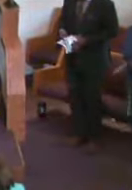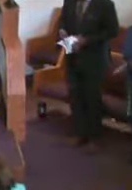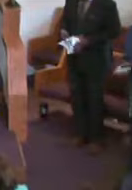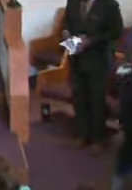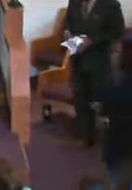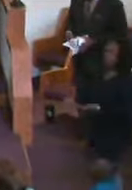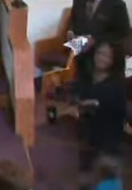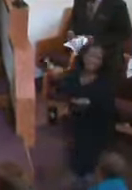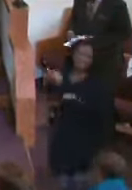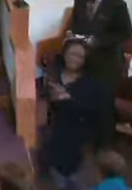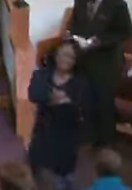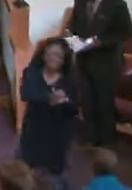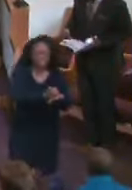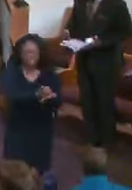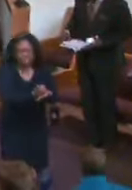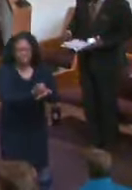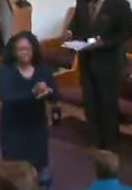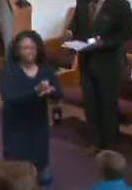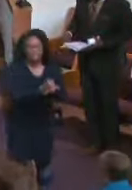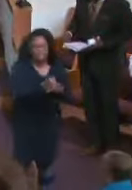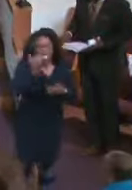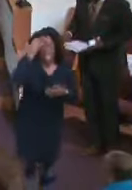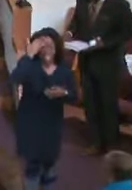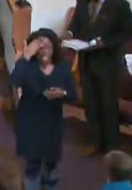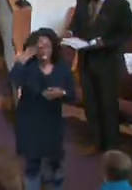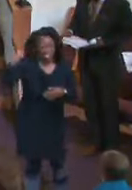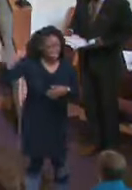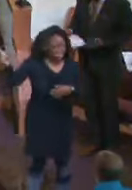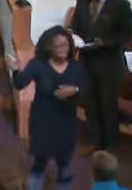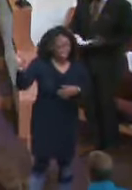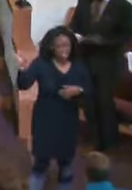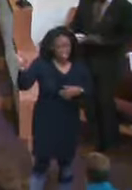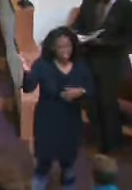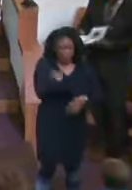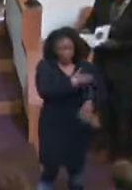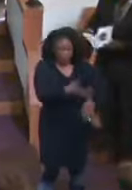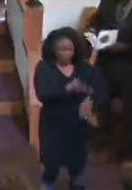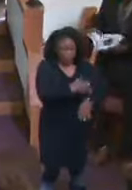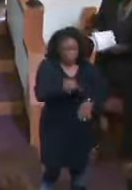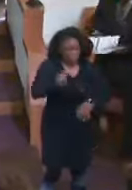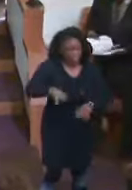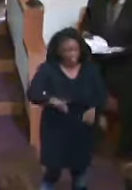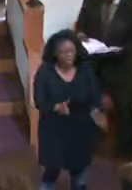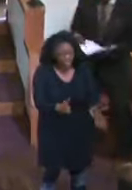Amen. Y'all didn't know he had it like that, did y'all?